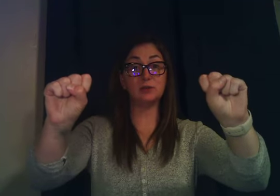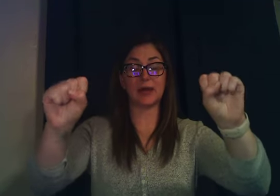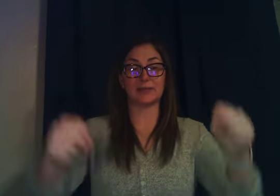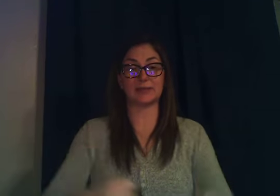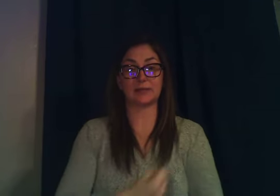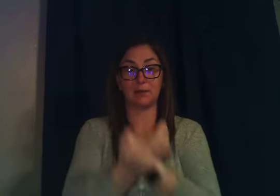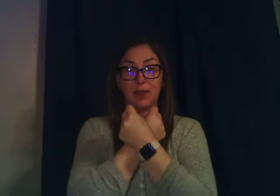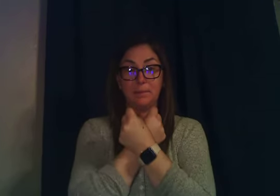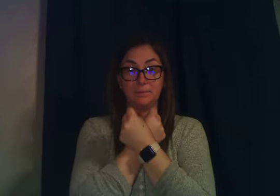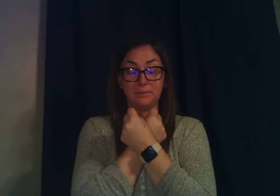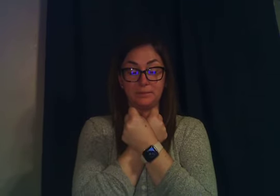S's. Okay?